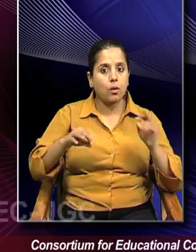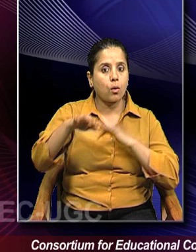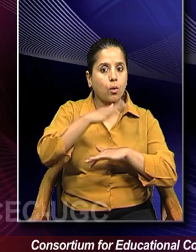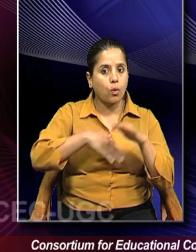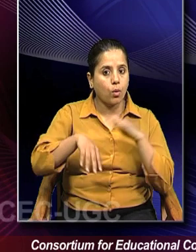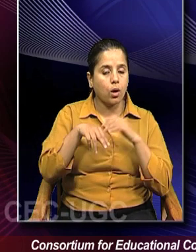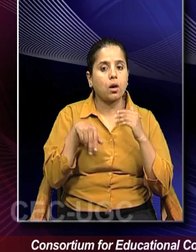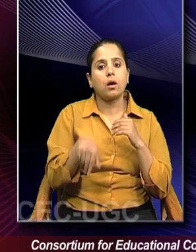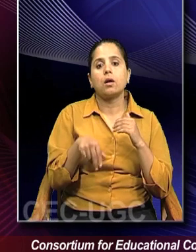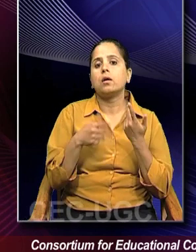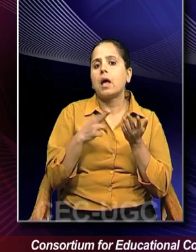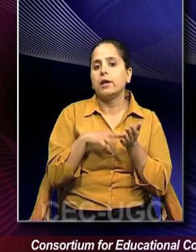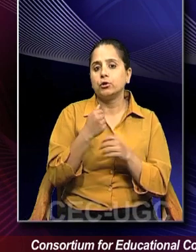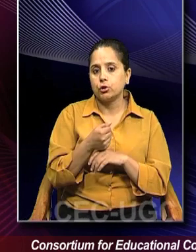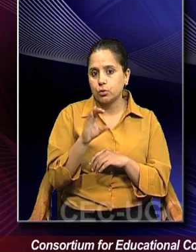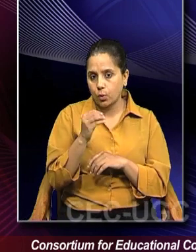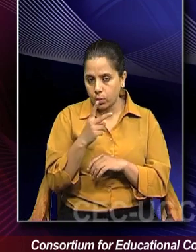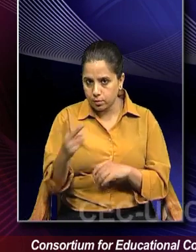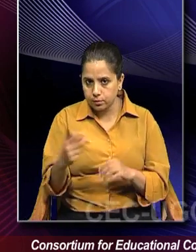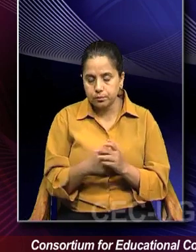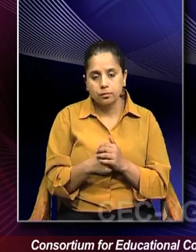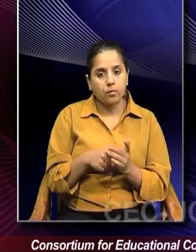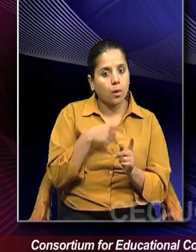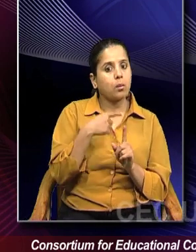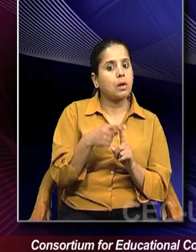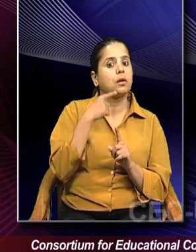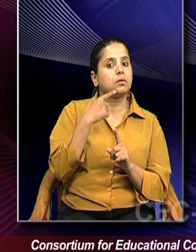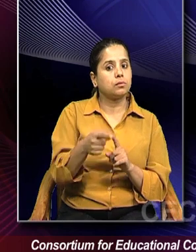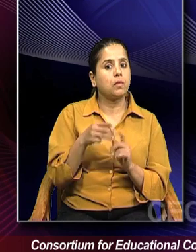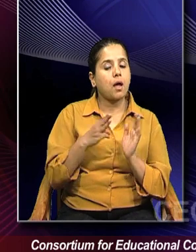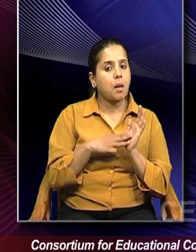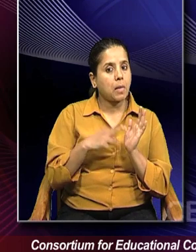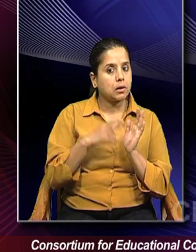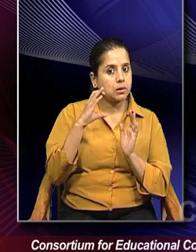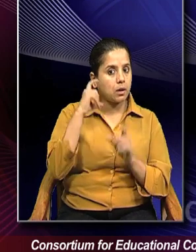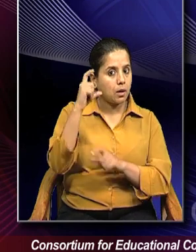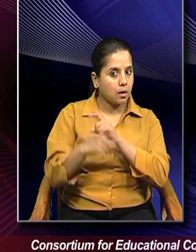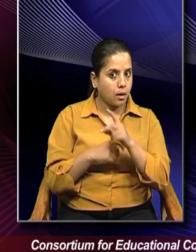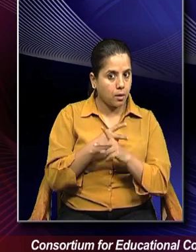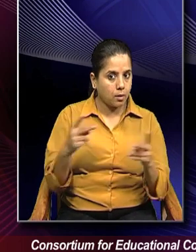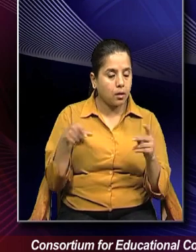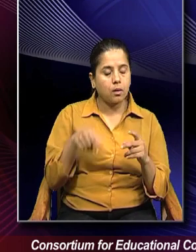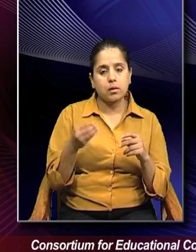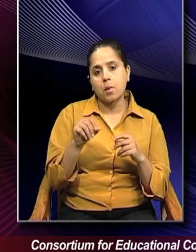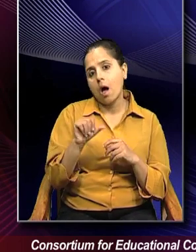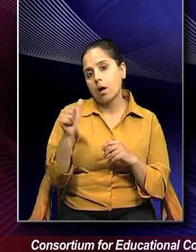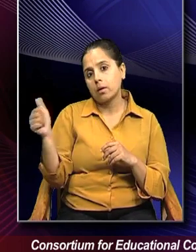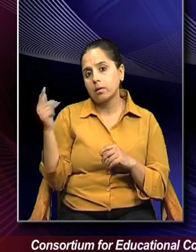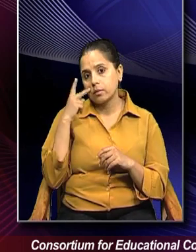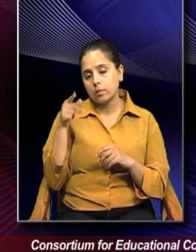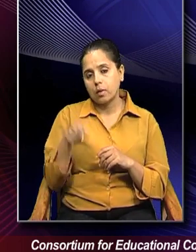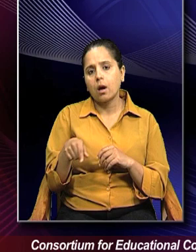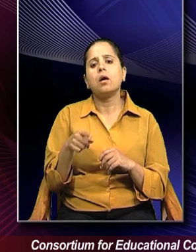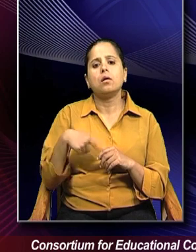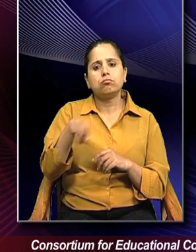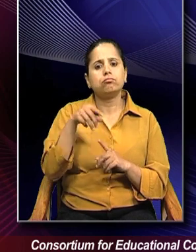organizations, non-governmental organizations, and MNCs and such other